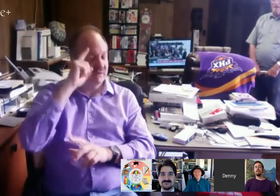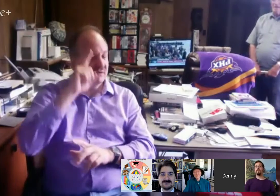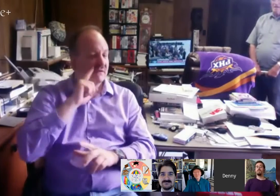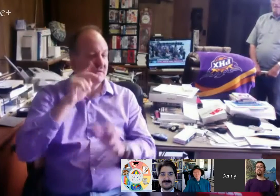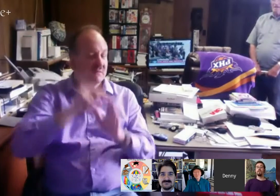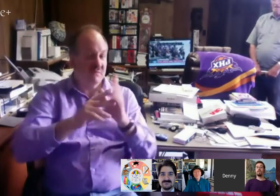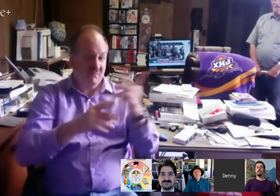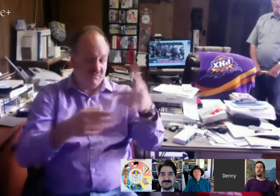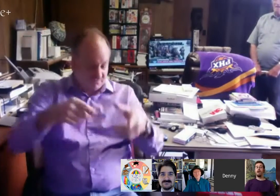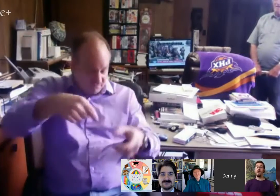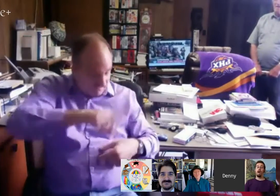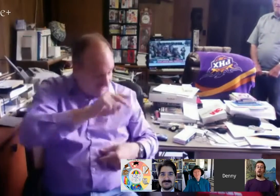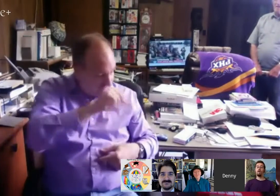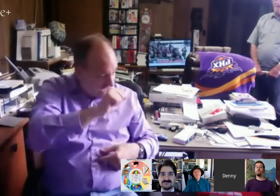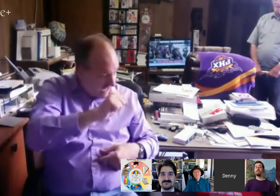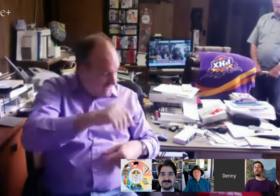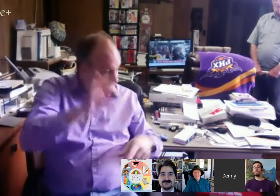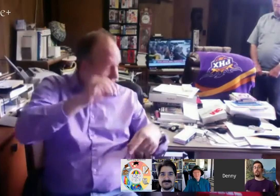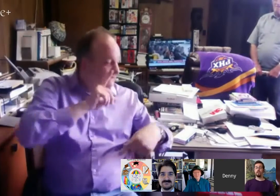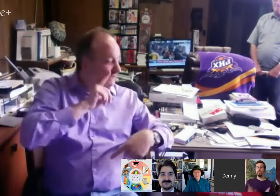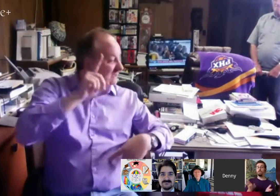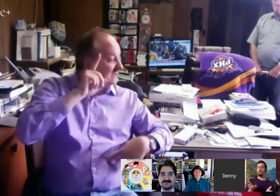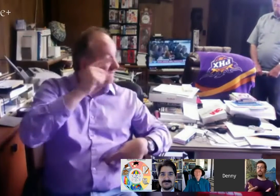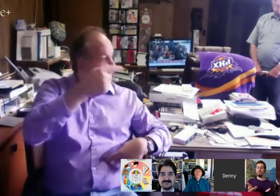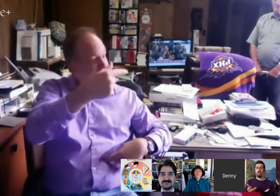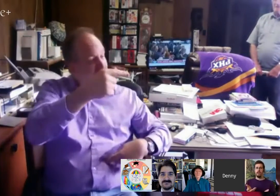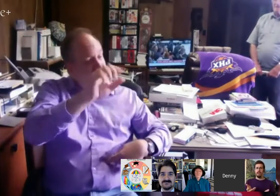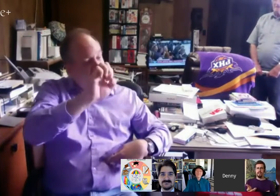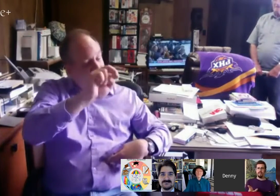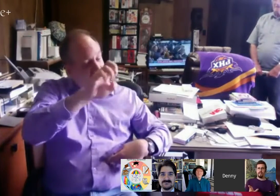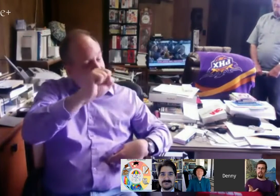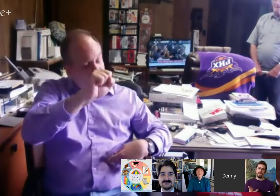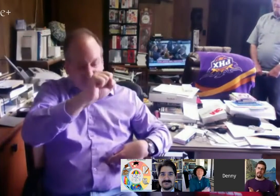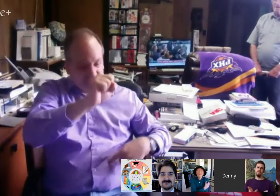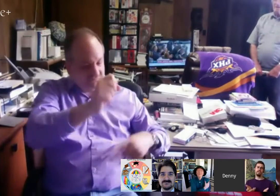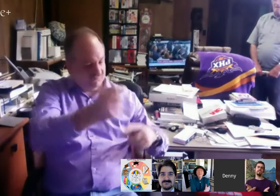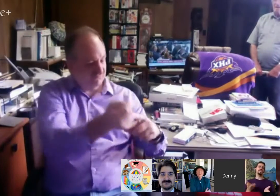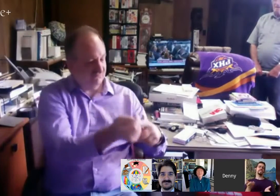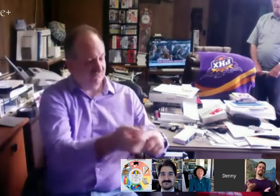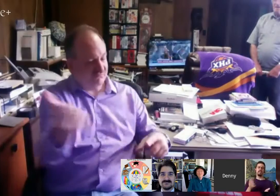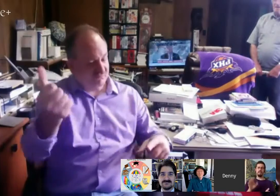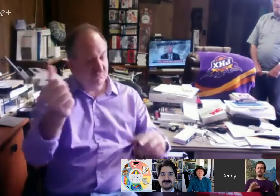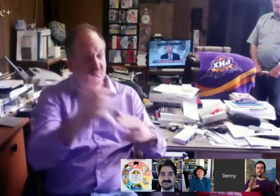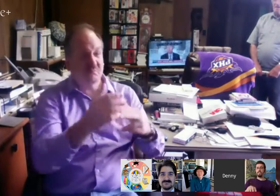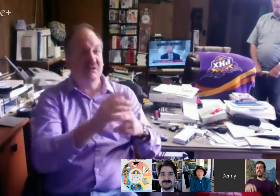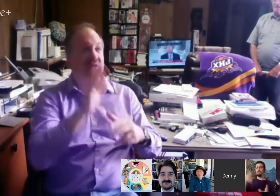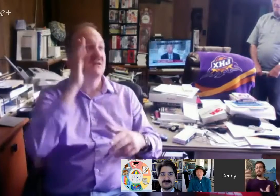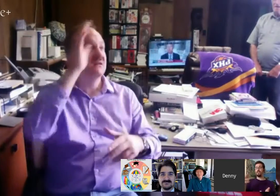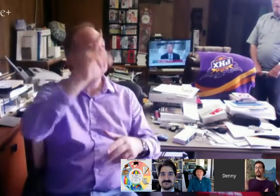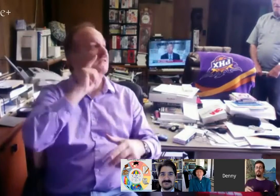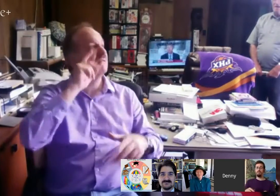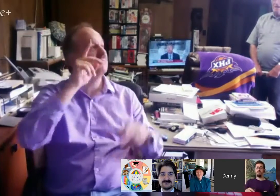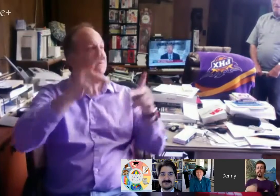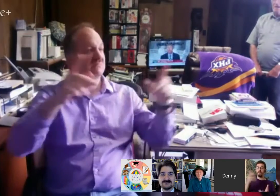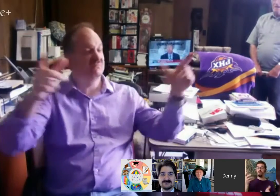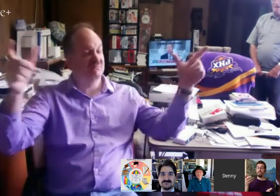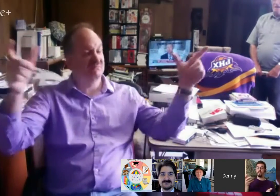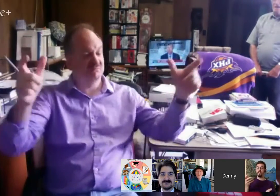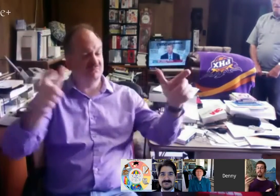they discovered, oh, there's a cure for the deaf gene, and they've discovered the